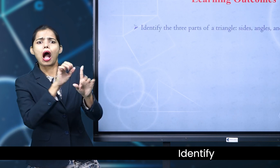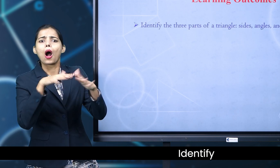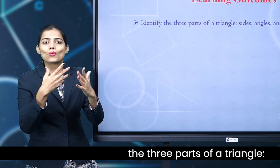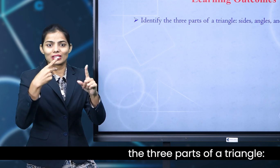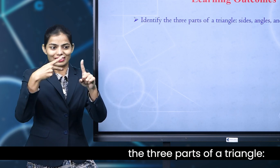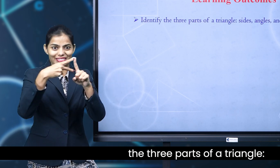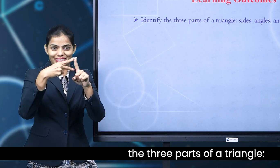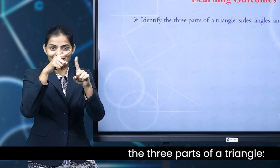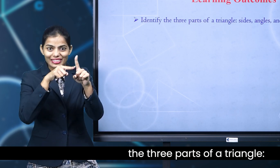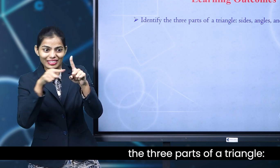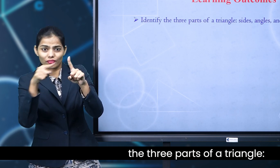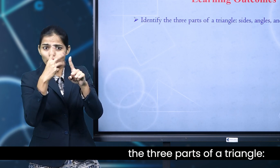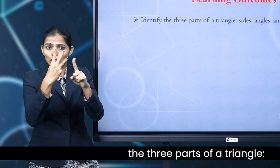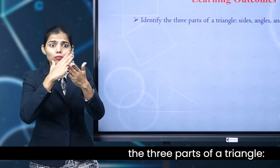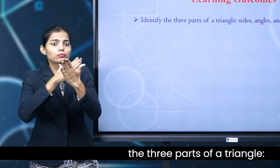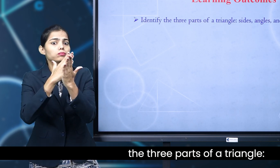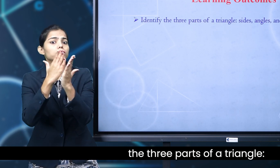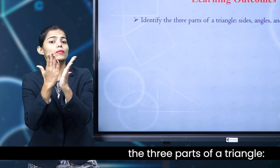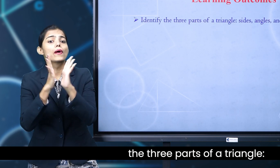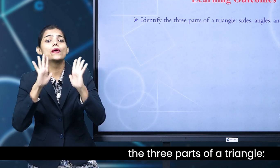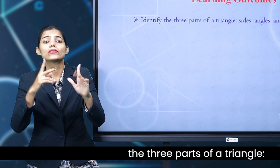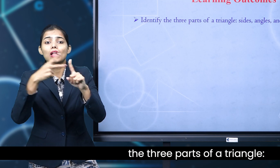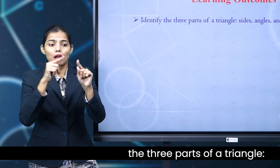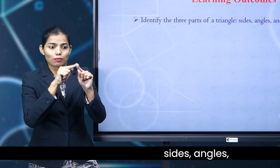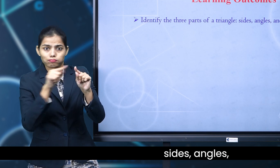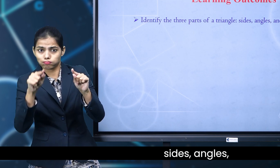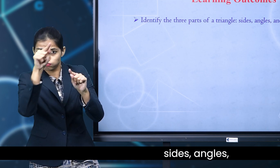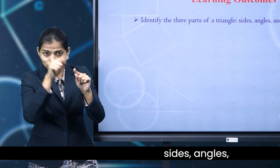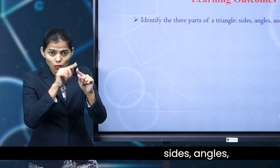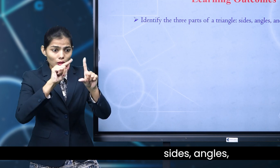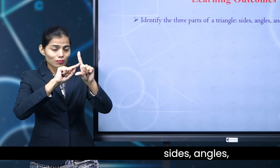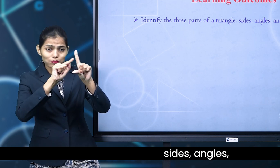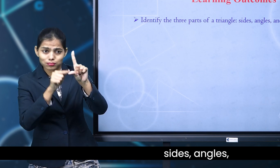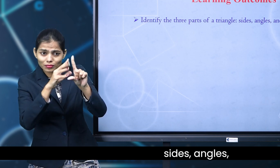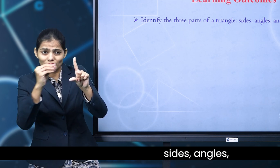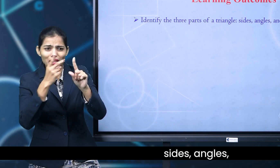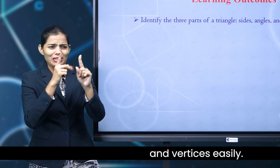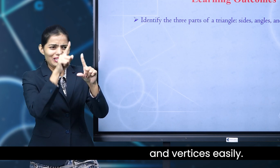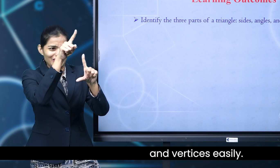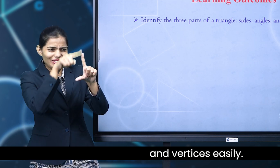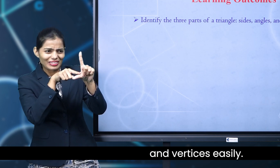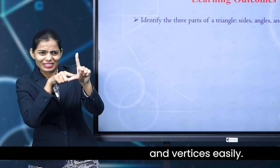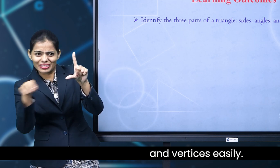identify the 3 parts of a triangle, sides, angles, and vertex